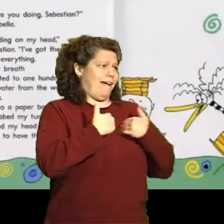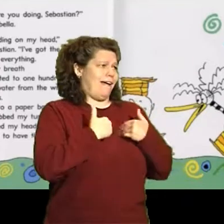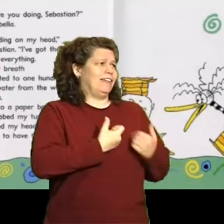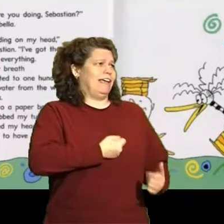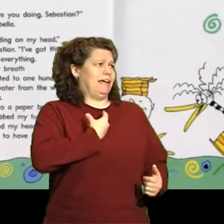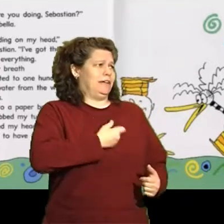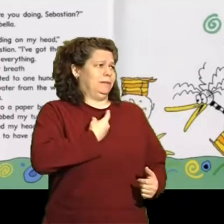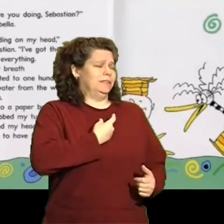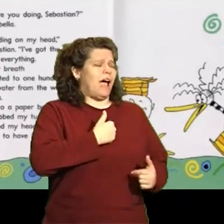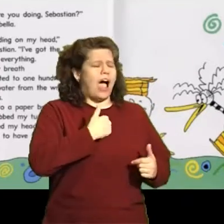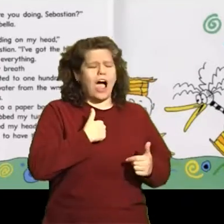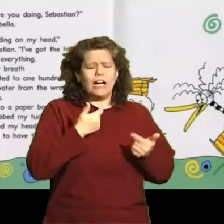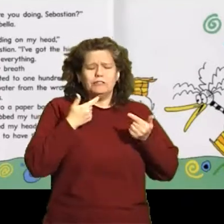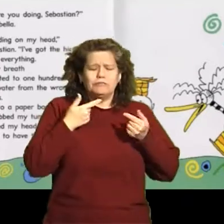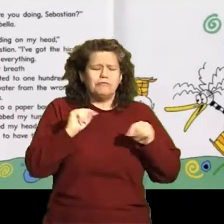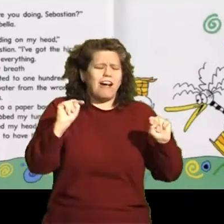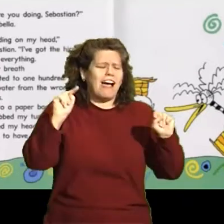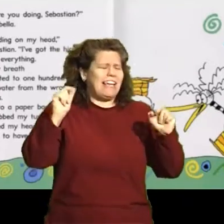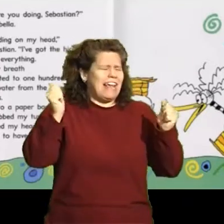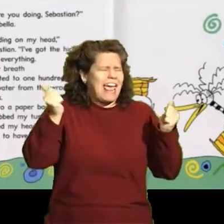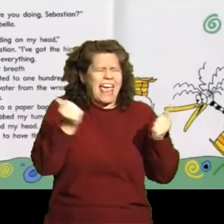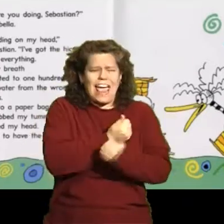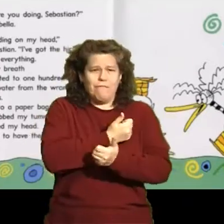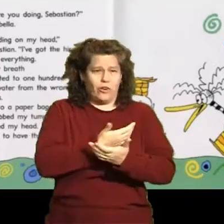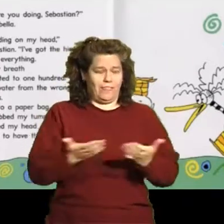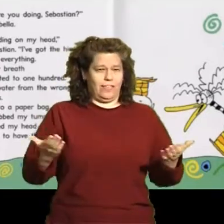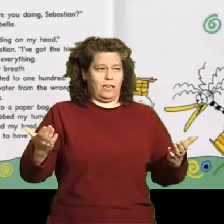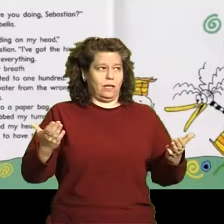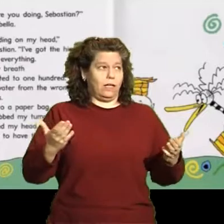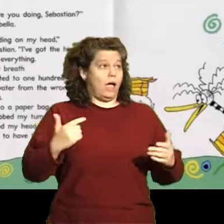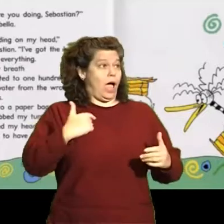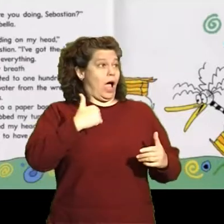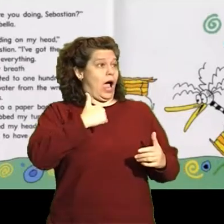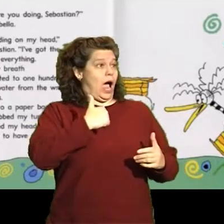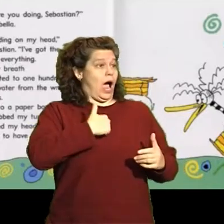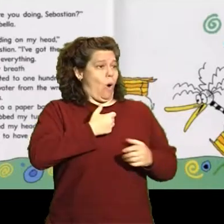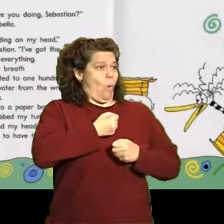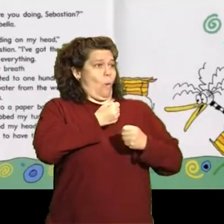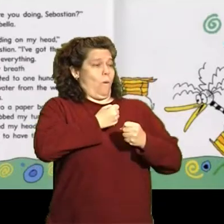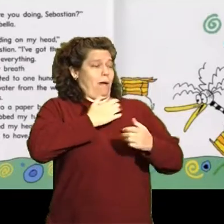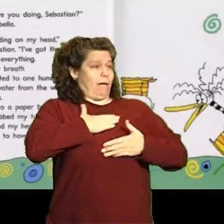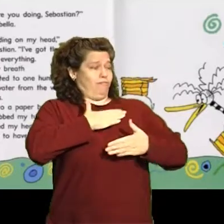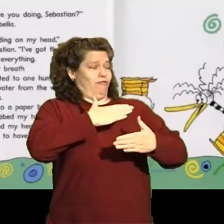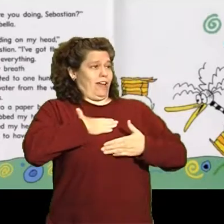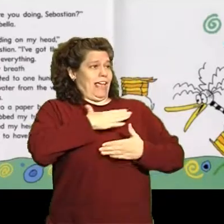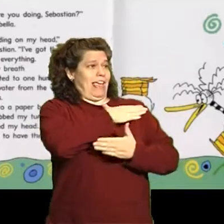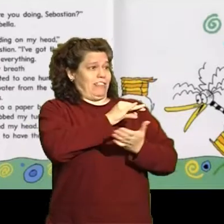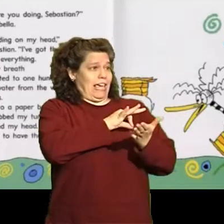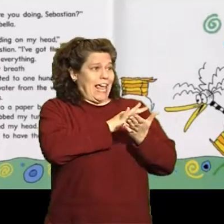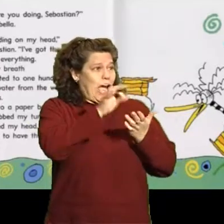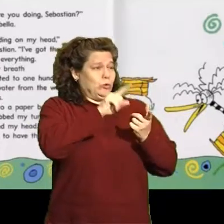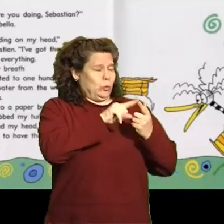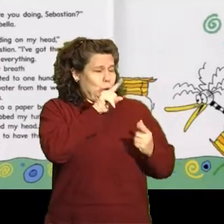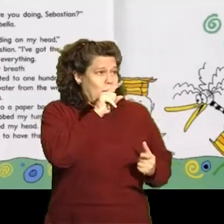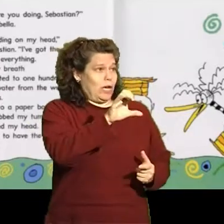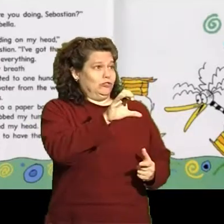"I've got the hiccups. I've tried everything. I held my breath and counted